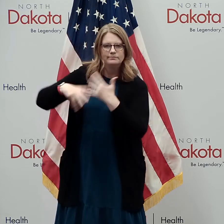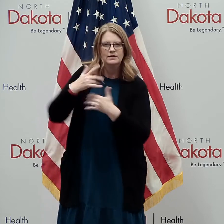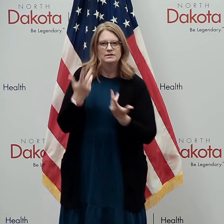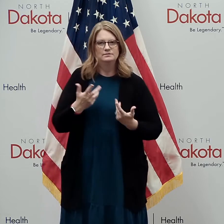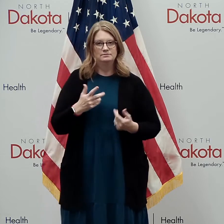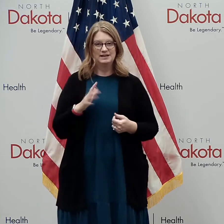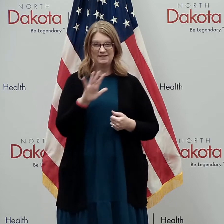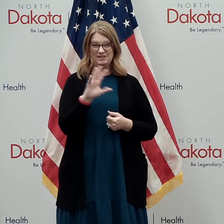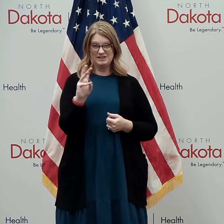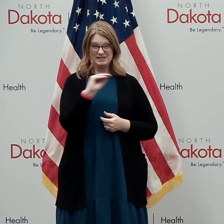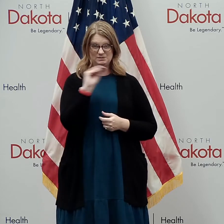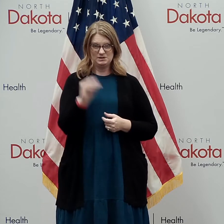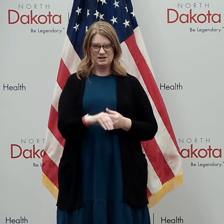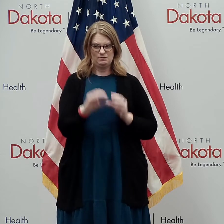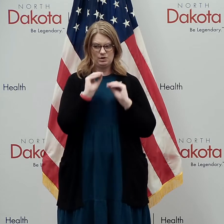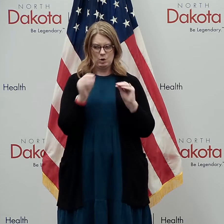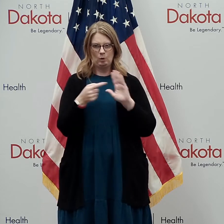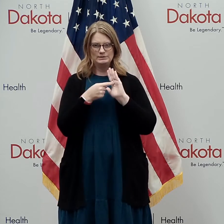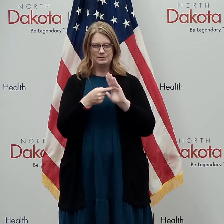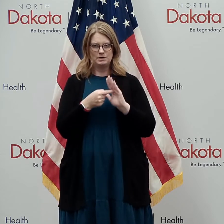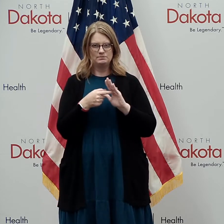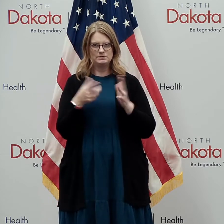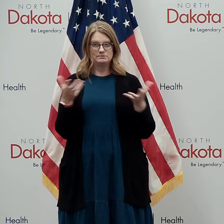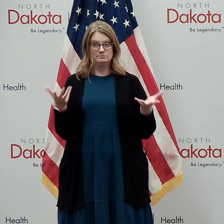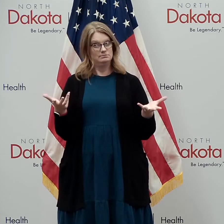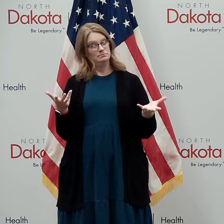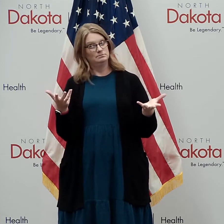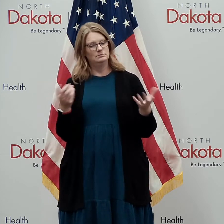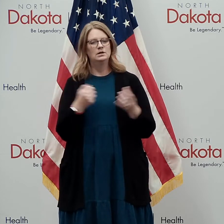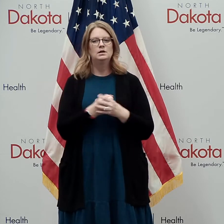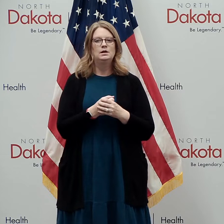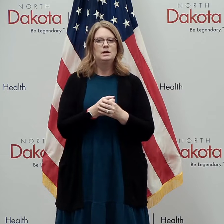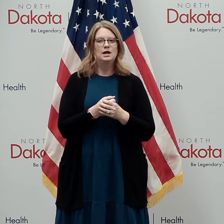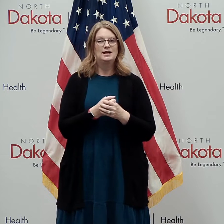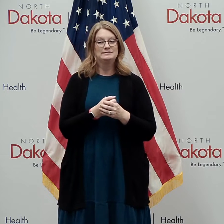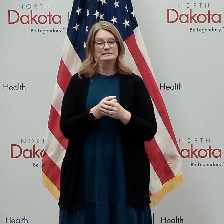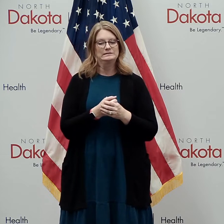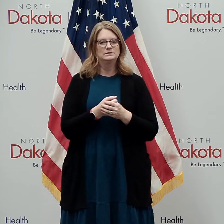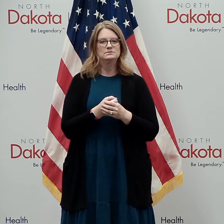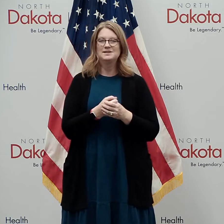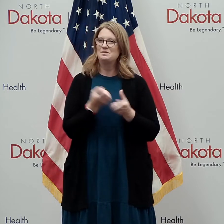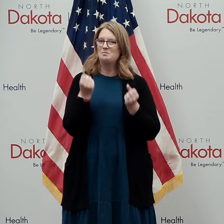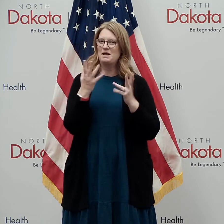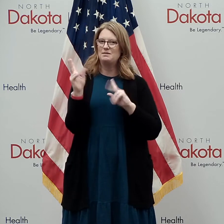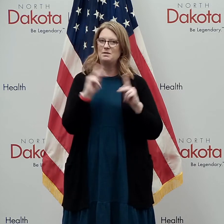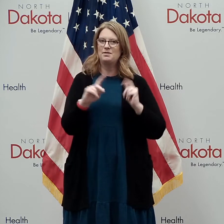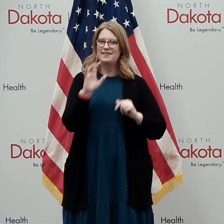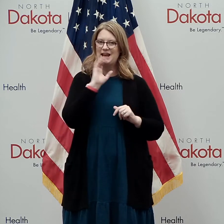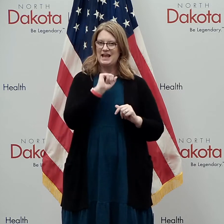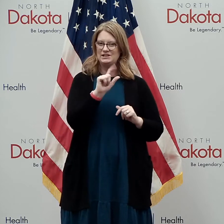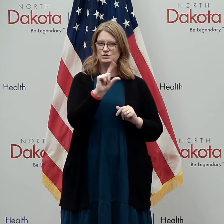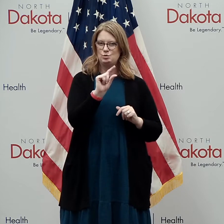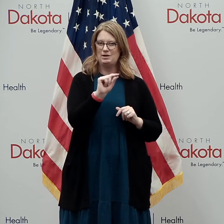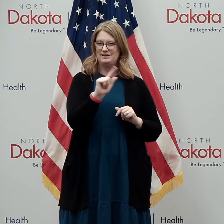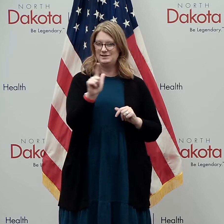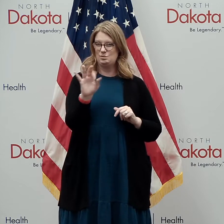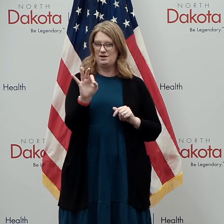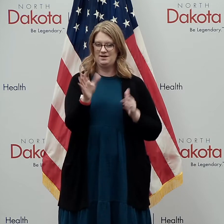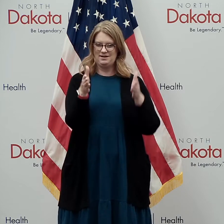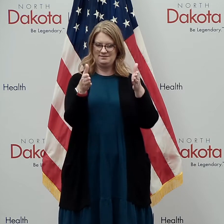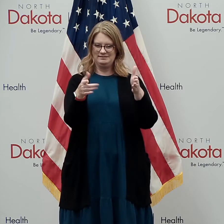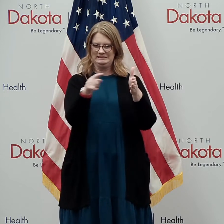56% asymptomatic, it's and lots of people in that 20 to 29 age group, it's pretty